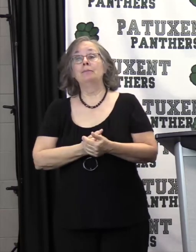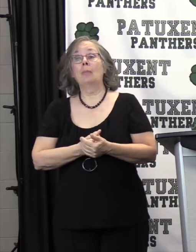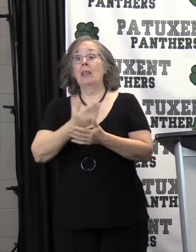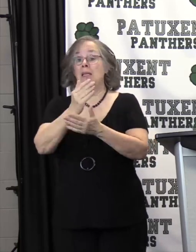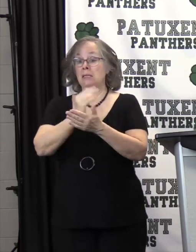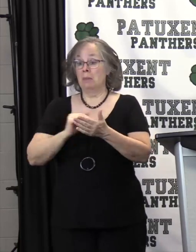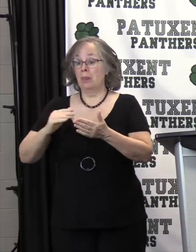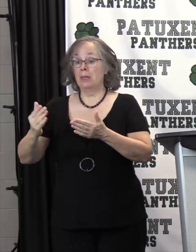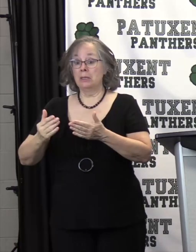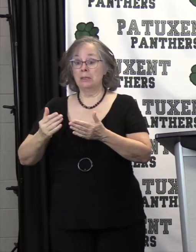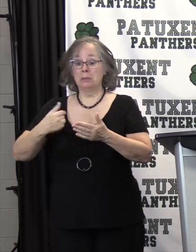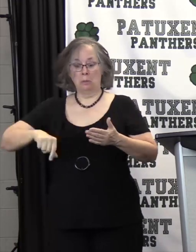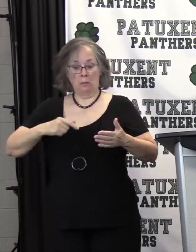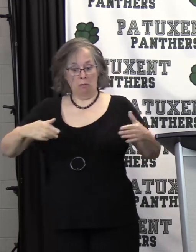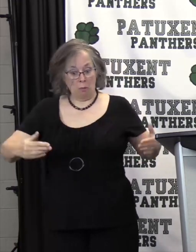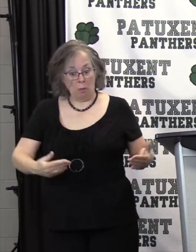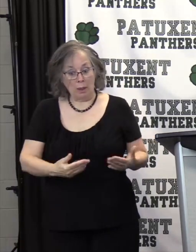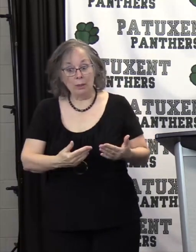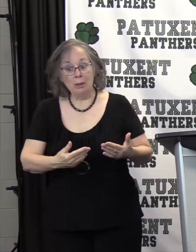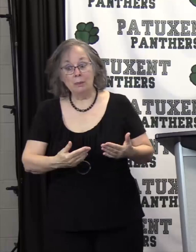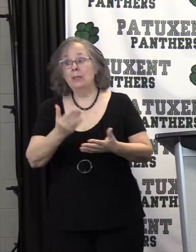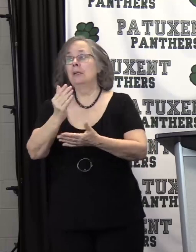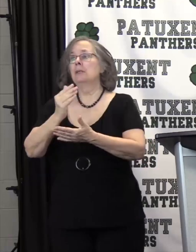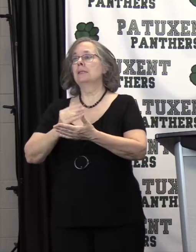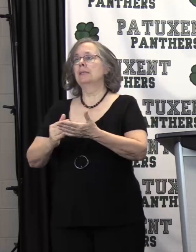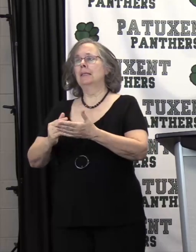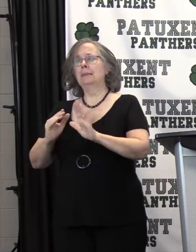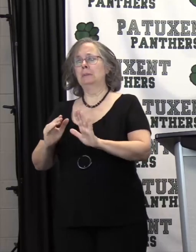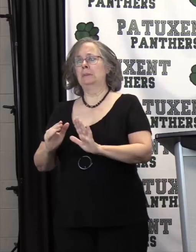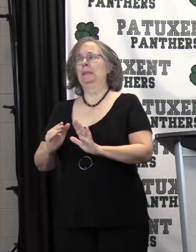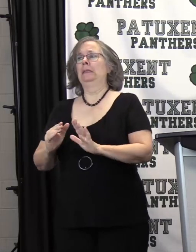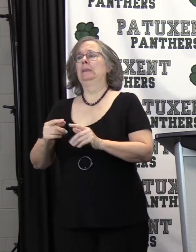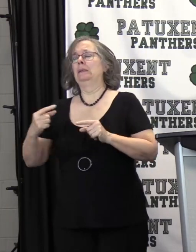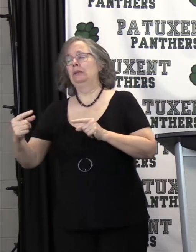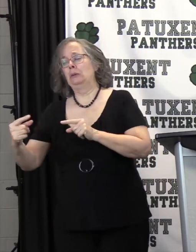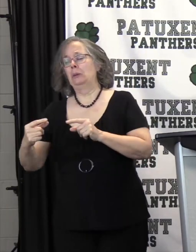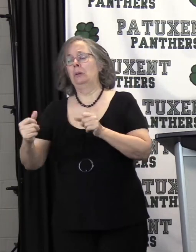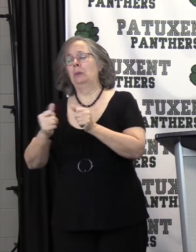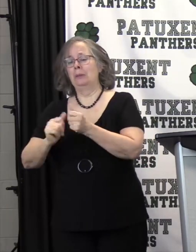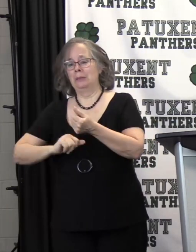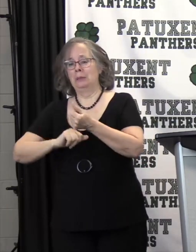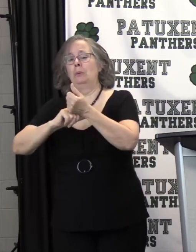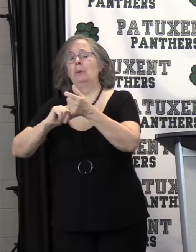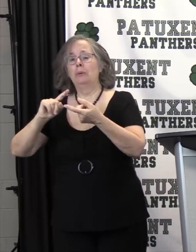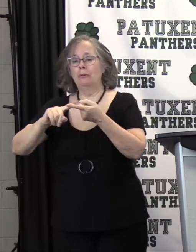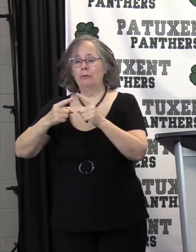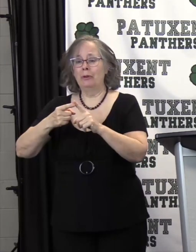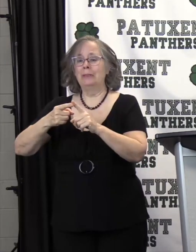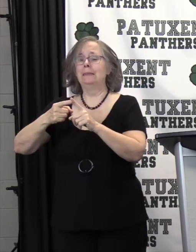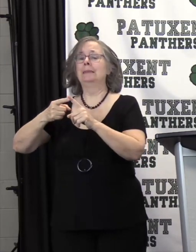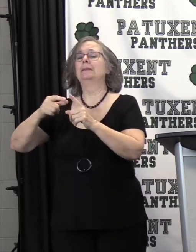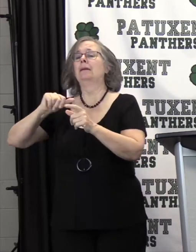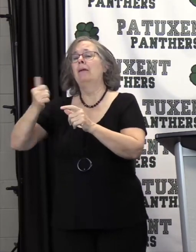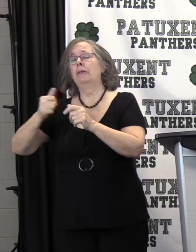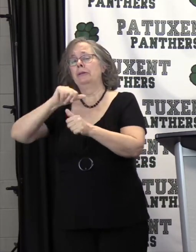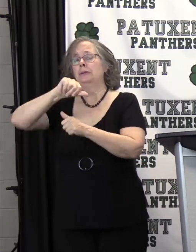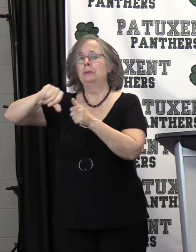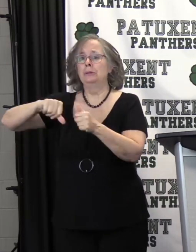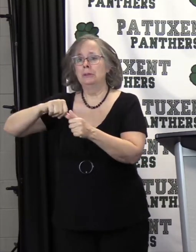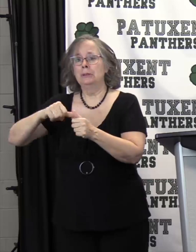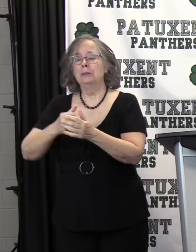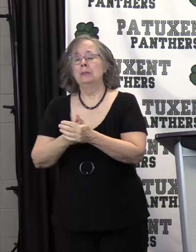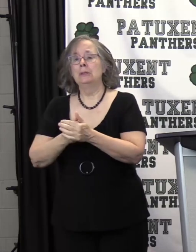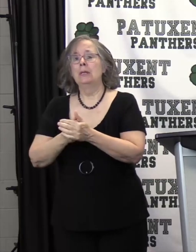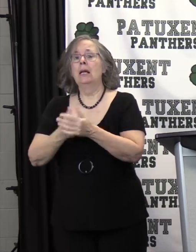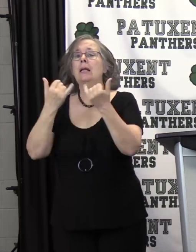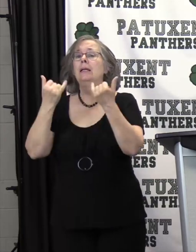Some of these things we have welcomed, and some of these things we have struggled through with the support of our friends and classmates.